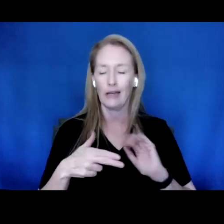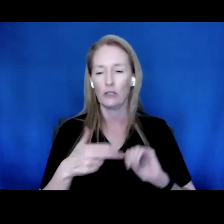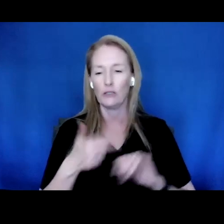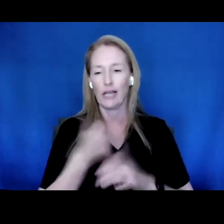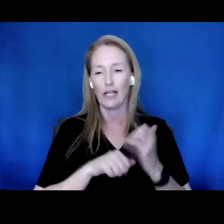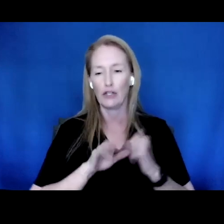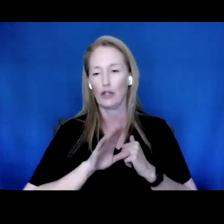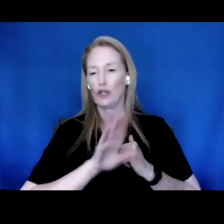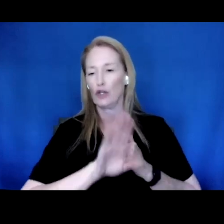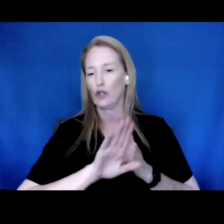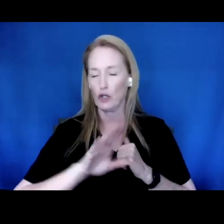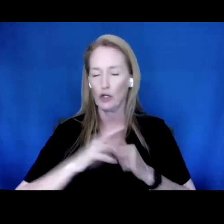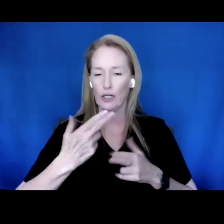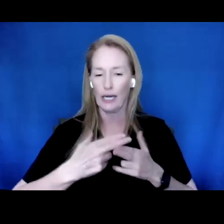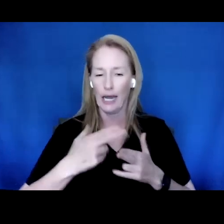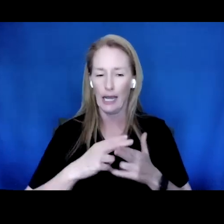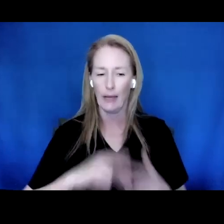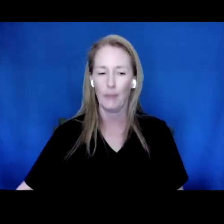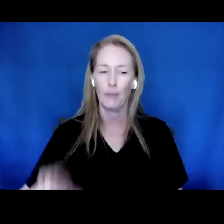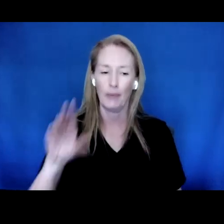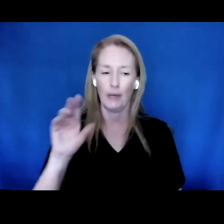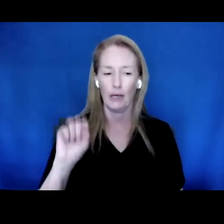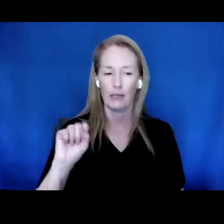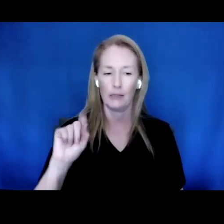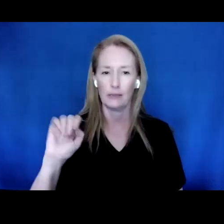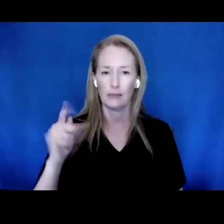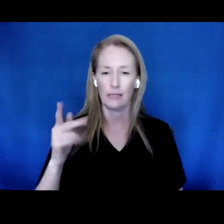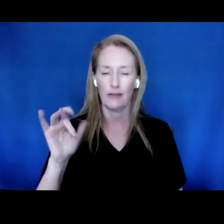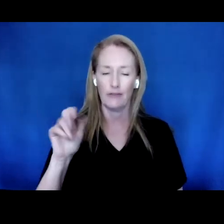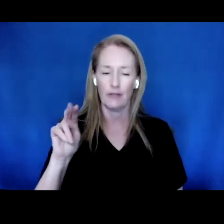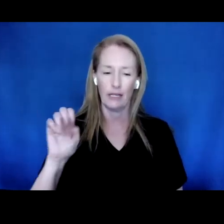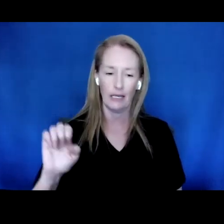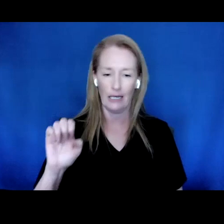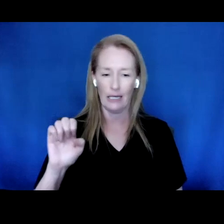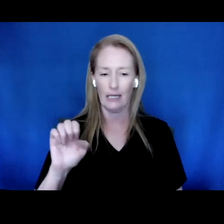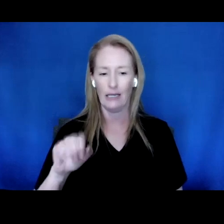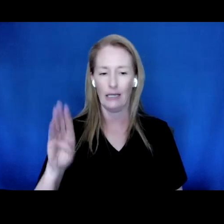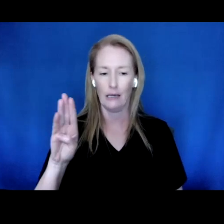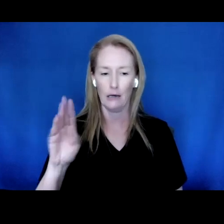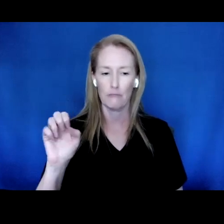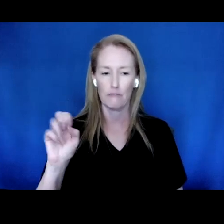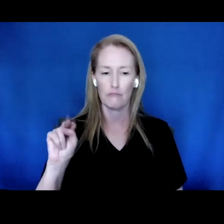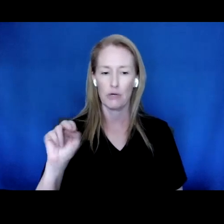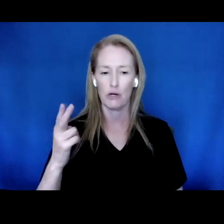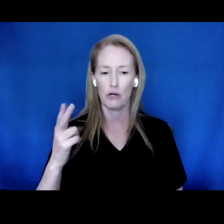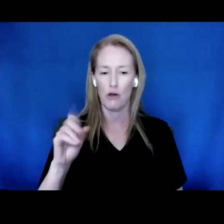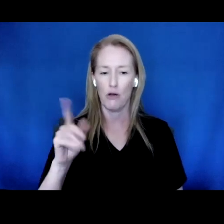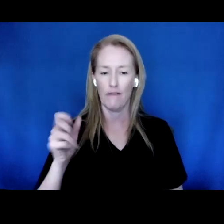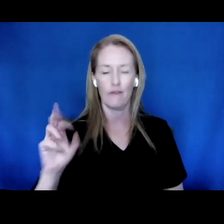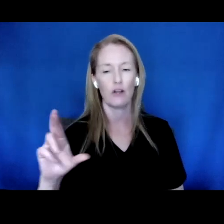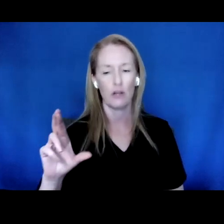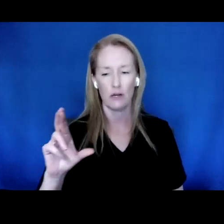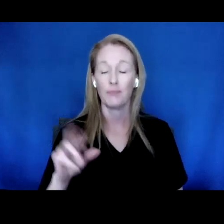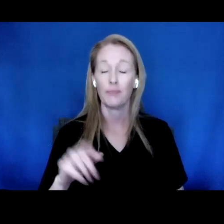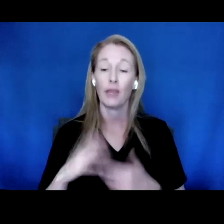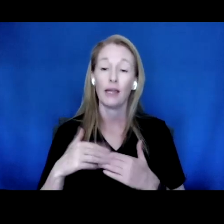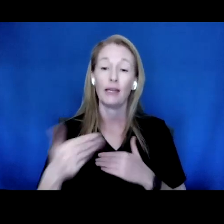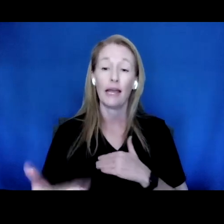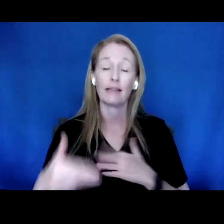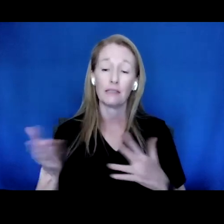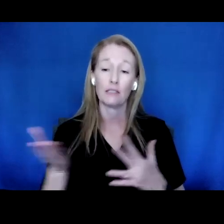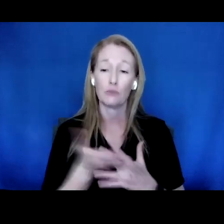is the slide deck that you just seen. So next we're moving into a short break. We will be starting our next session called Access to Maternal and Infant